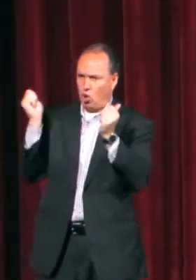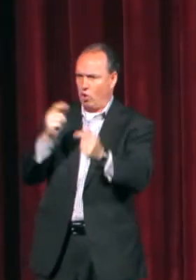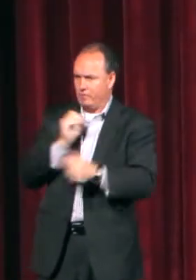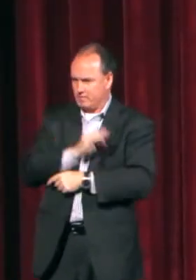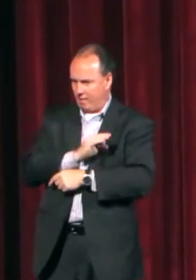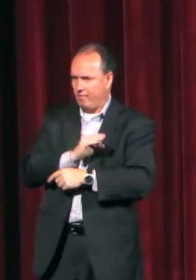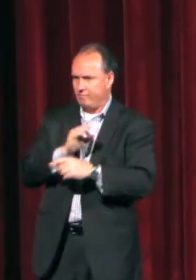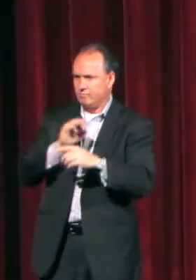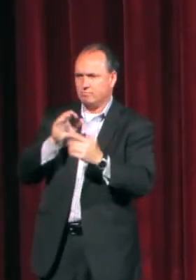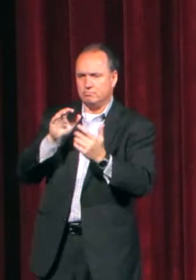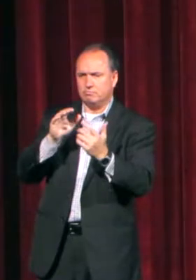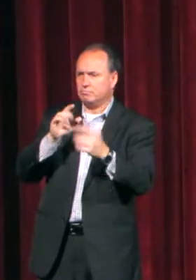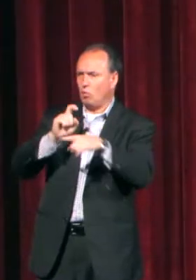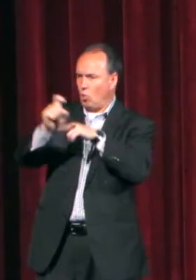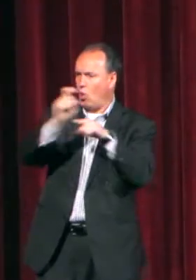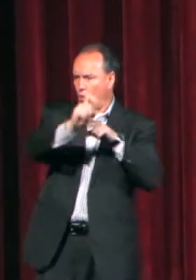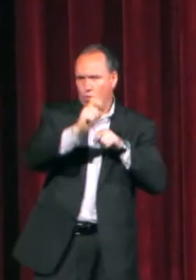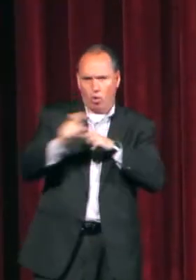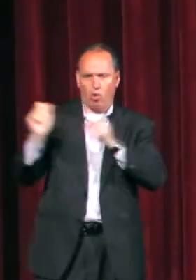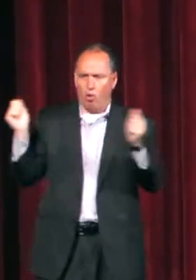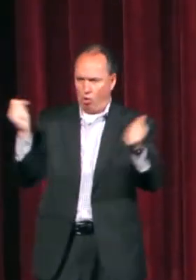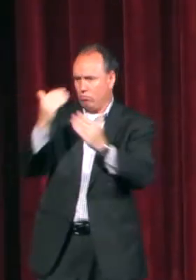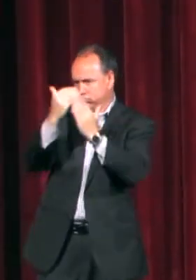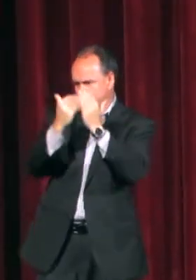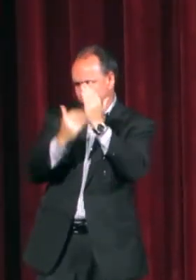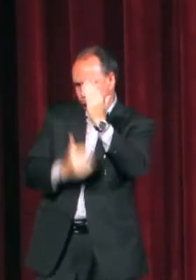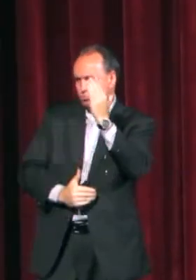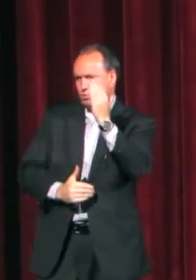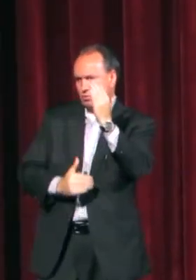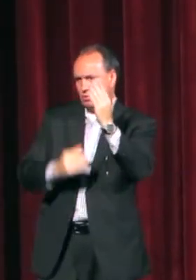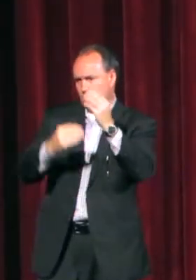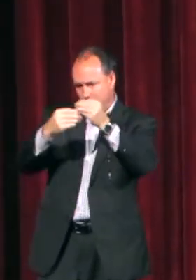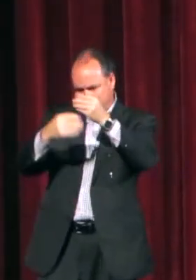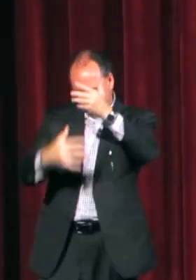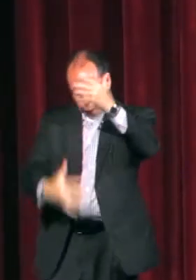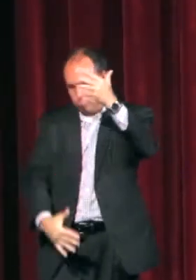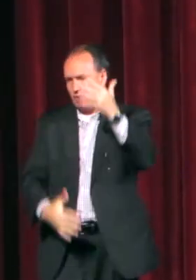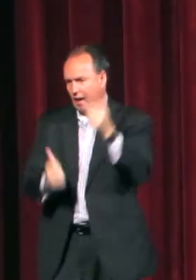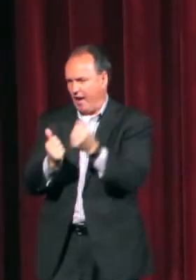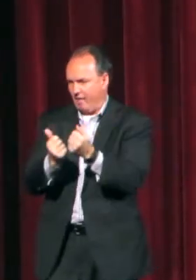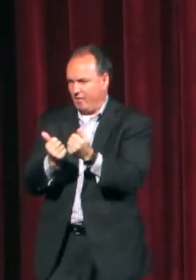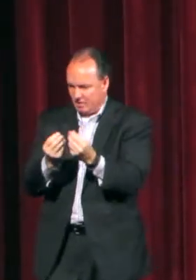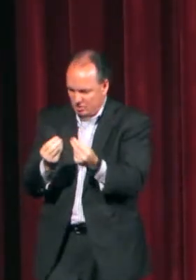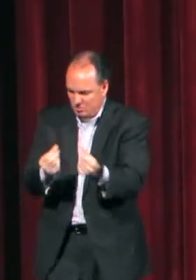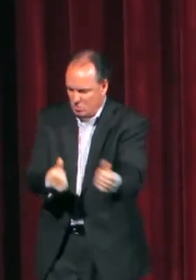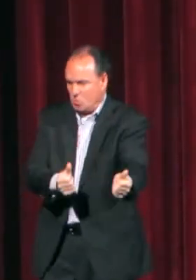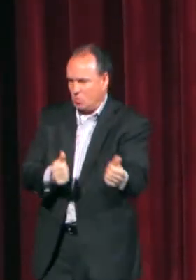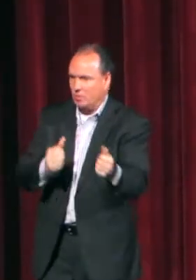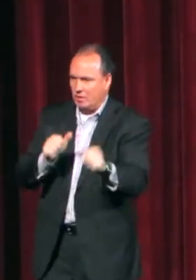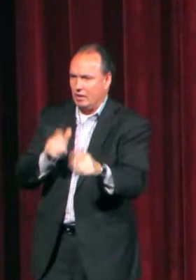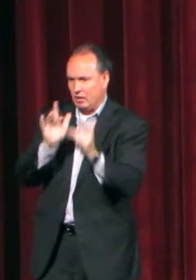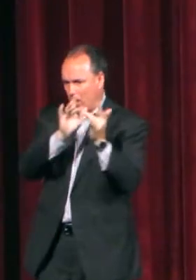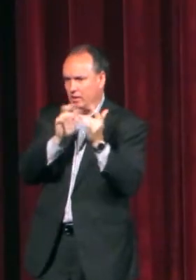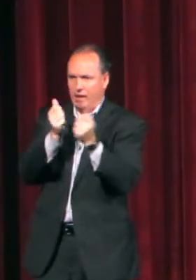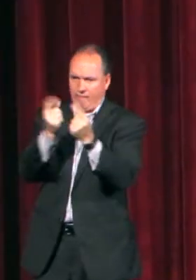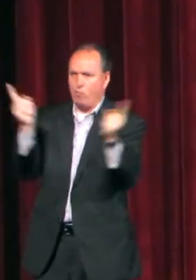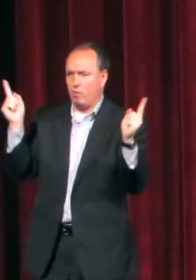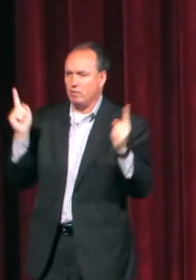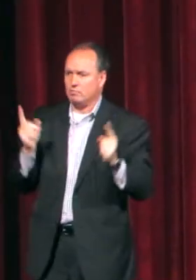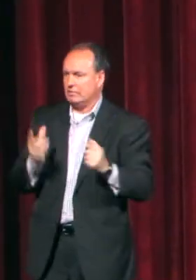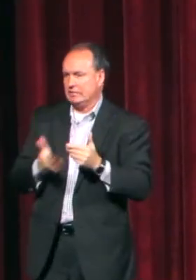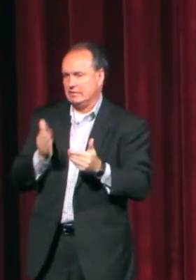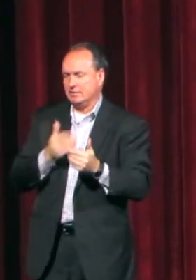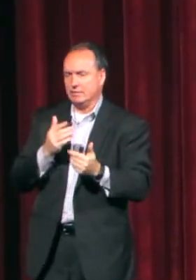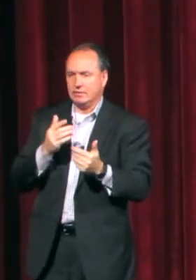members, it has all our call lists there available. That way everything can be a smooth process and we can get